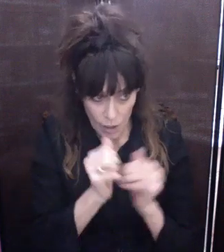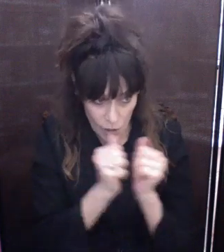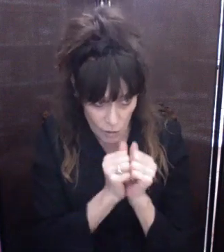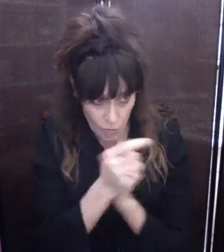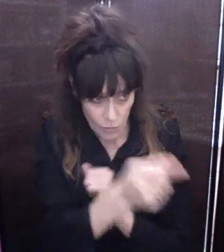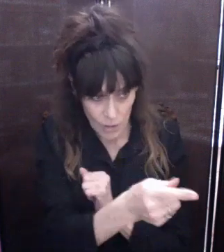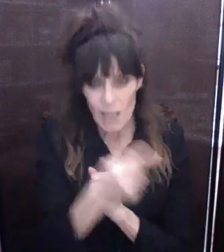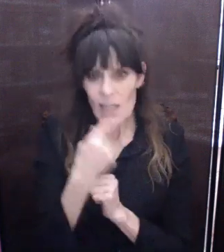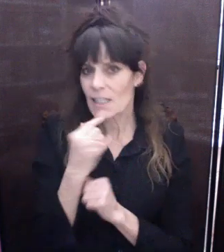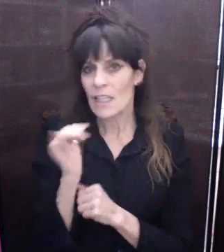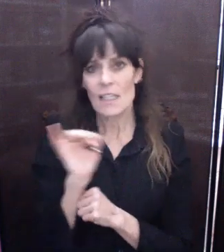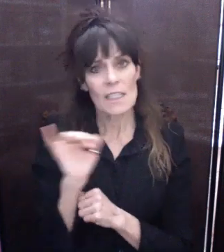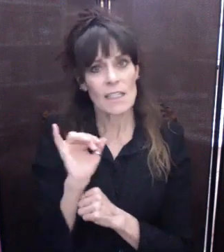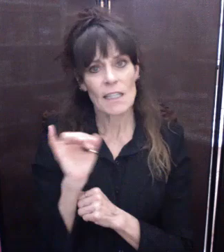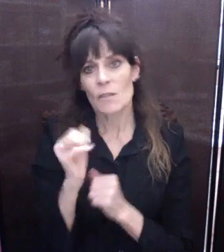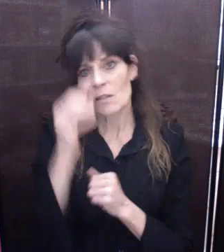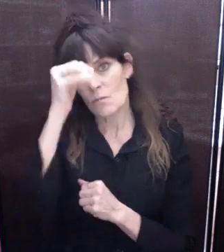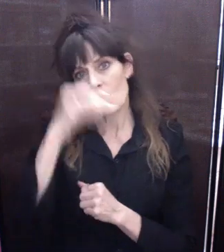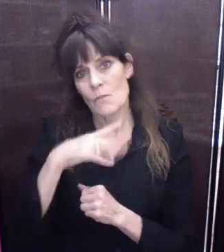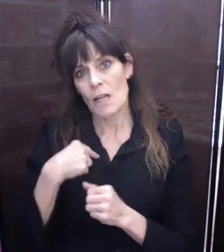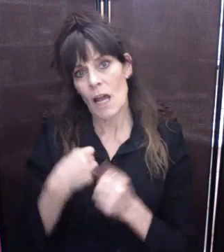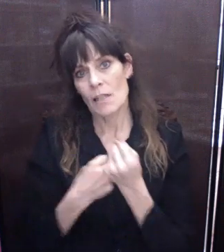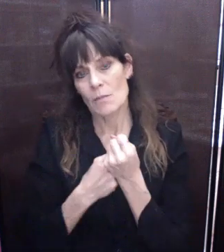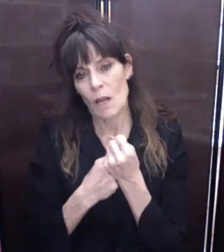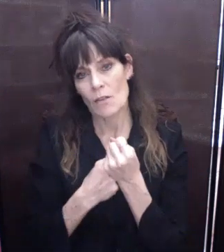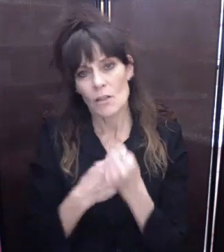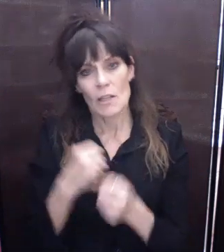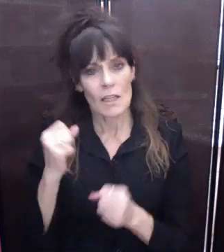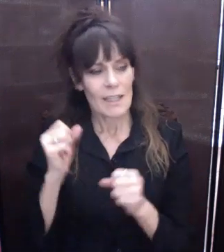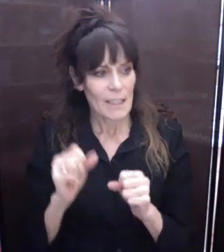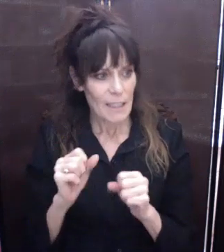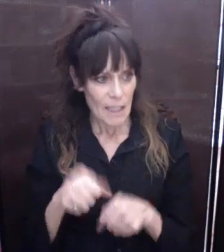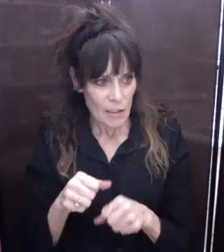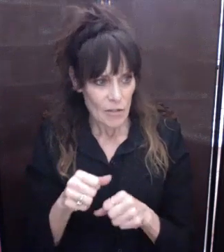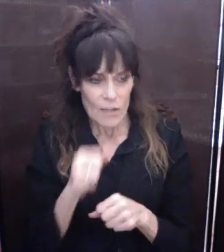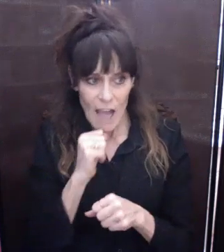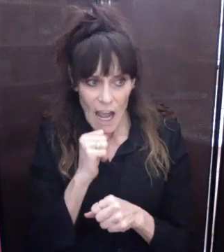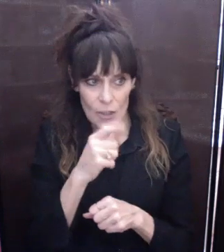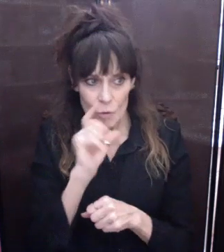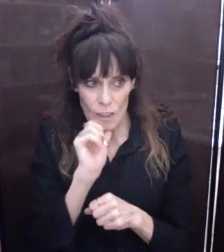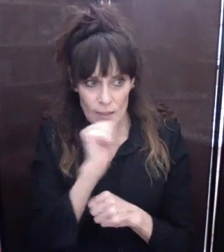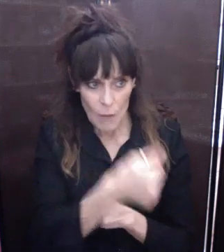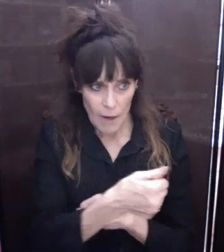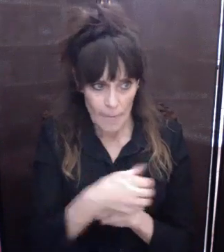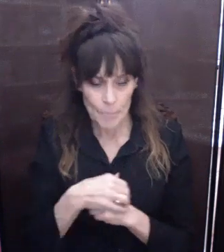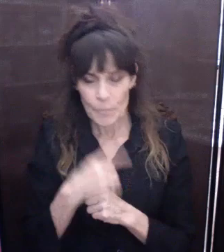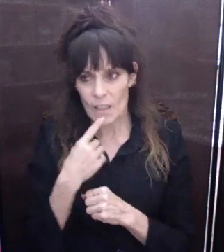thing to the guys that I sponsor. And he asked me, can you just not drink tomorrow? And I said, I'll